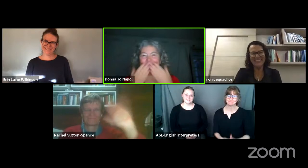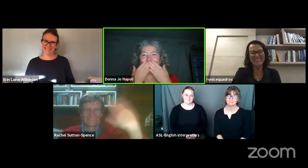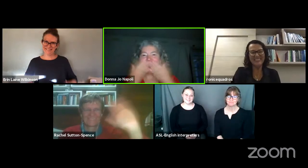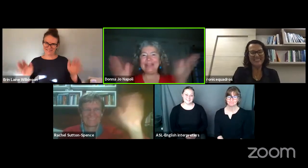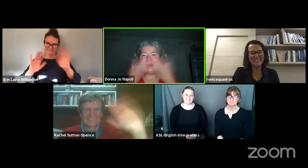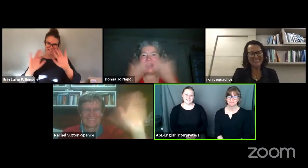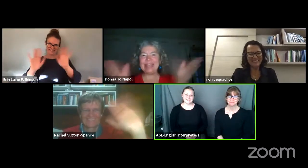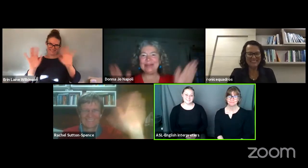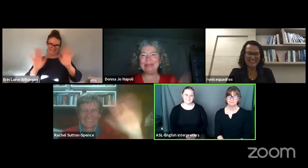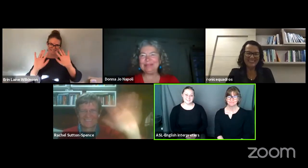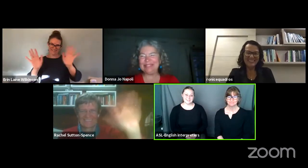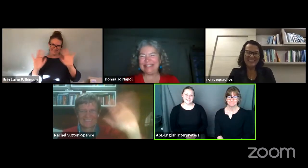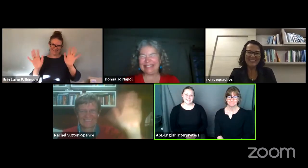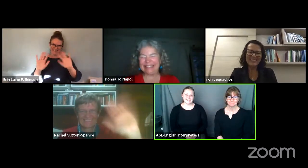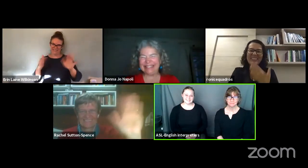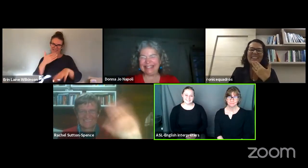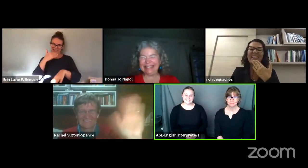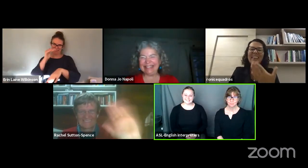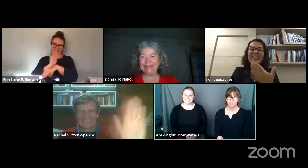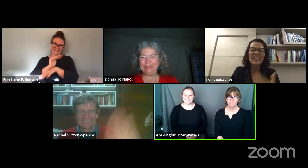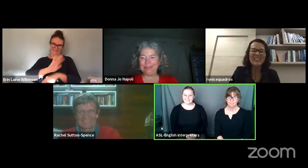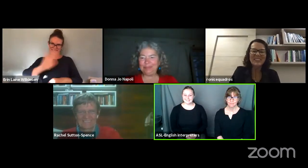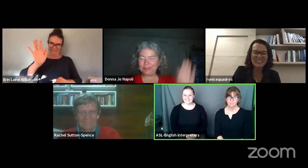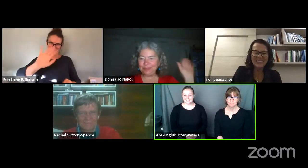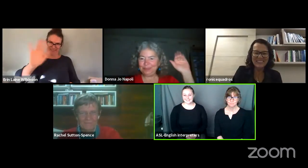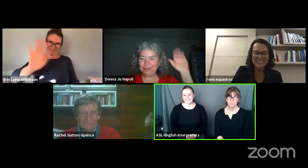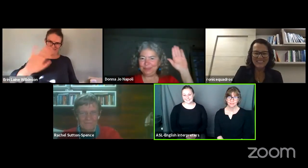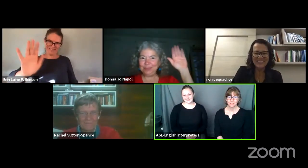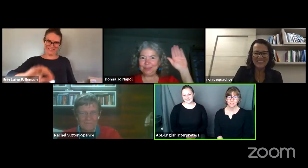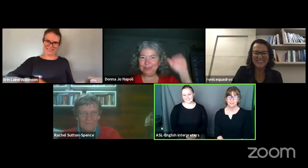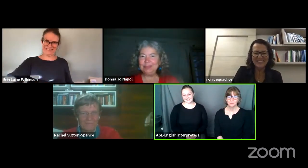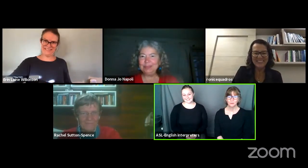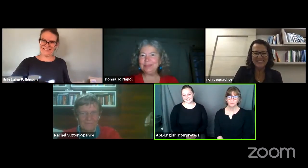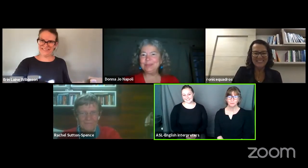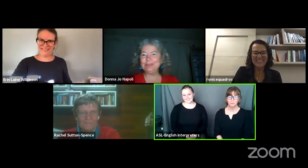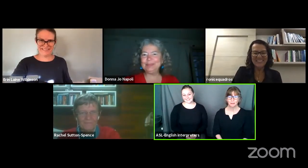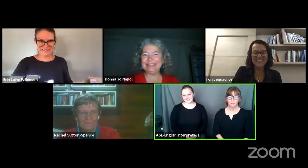Thank you. Good night. Thank you. Bye-bye.